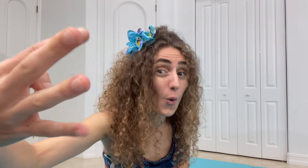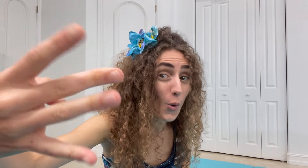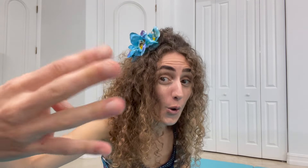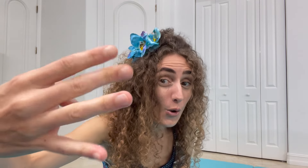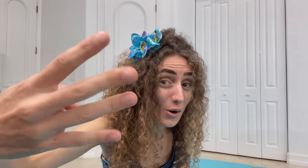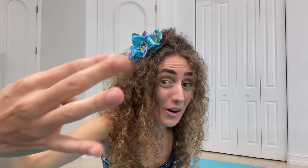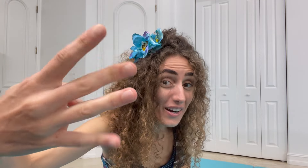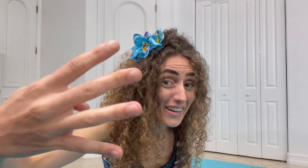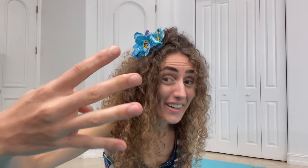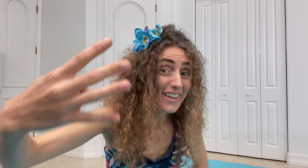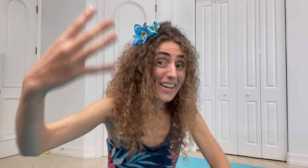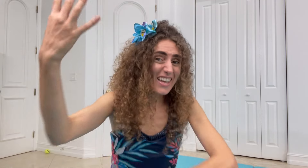Four